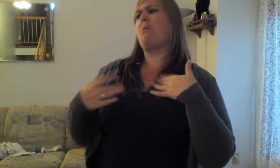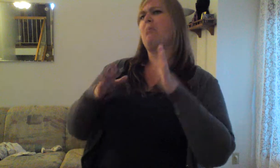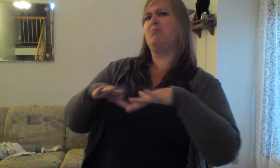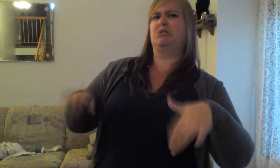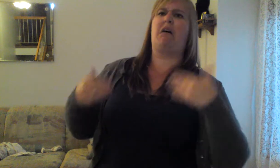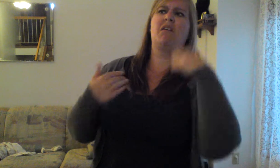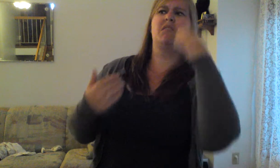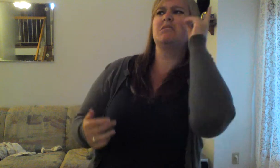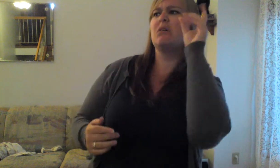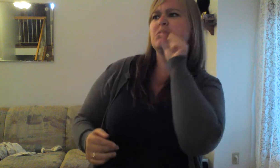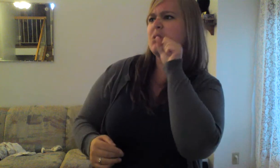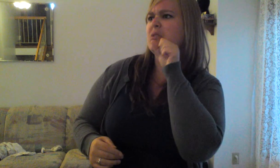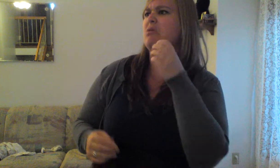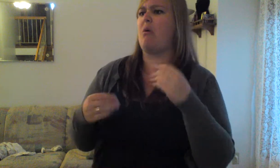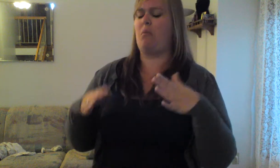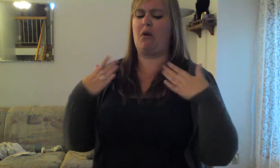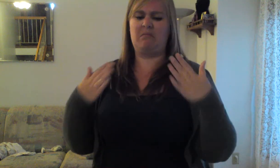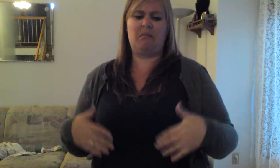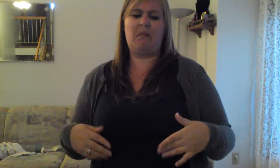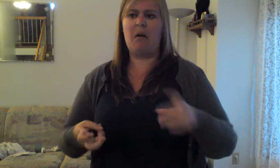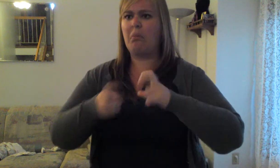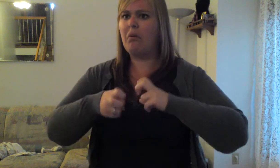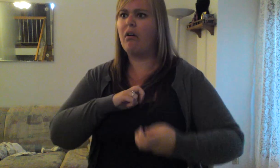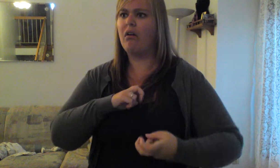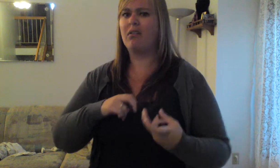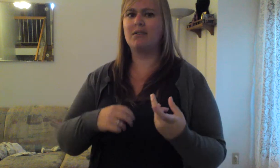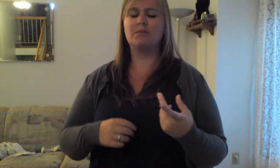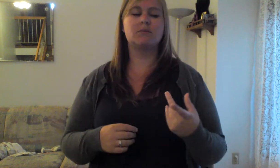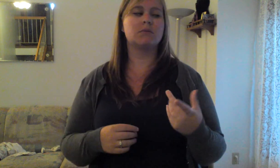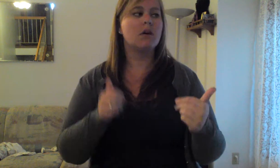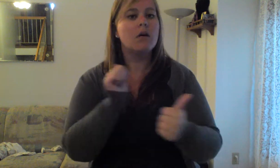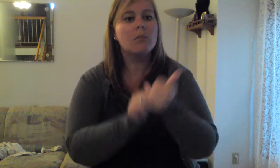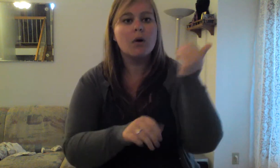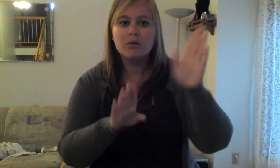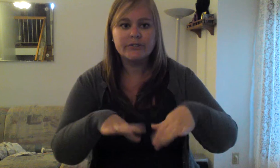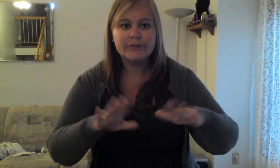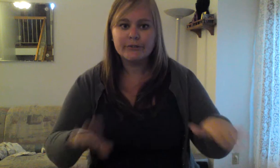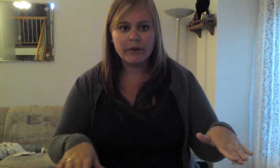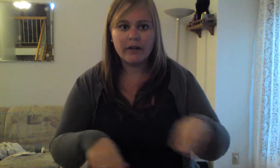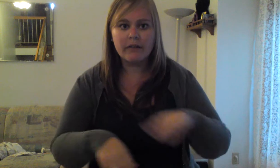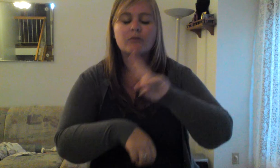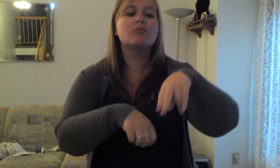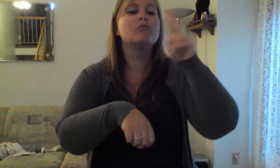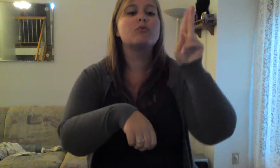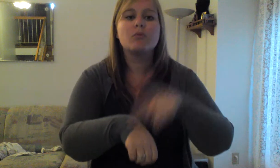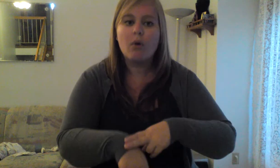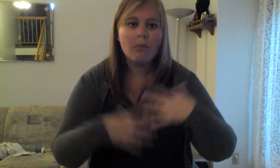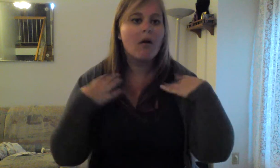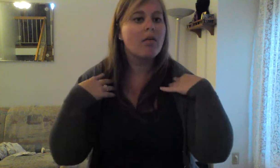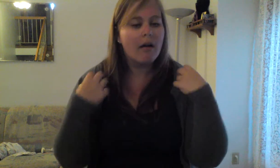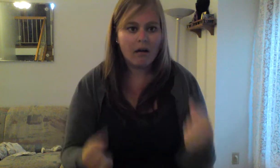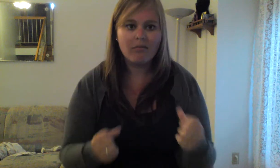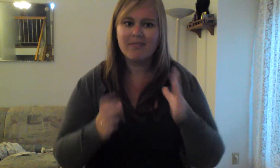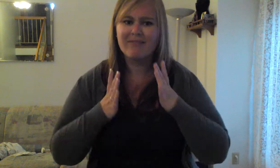syndrome or paraplegic or whatnot? Look, y'all. Most children are born in a normal state of health. Why would you employ